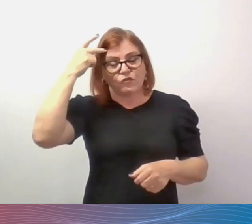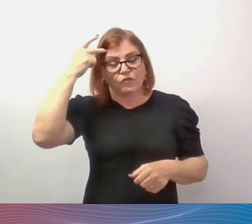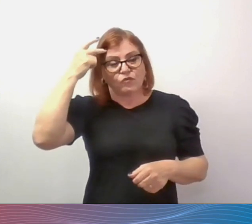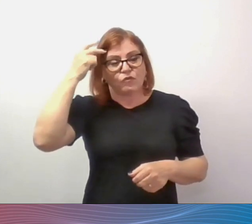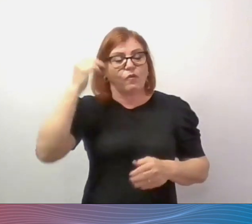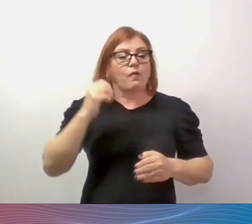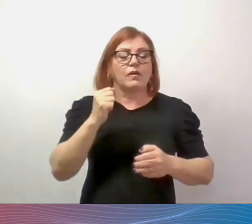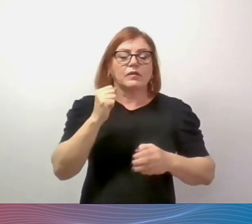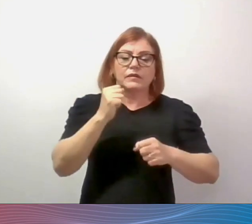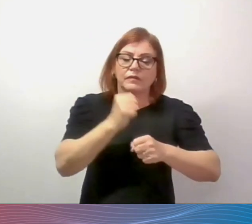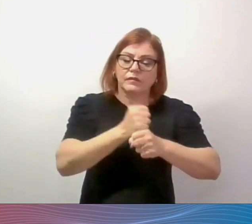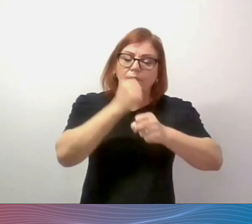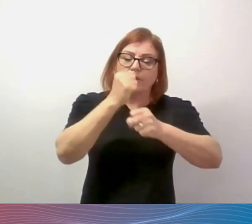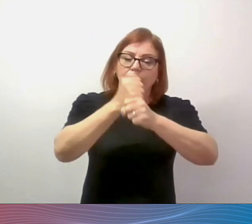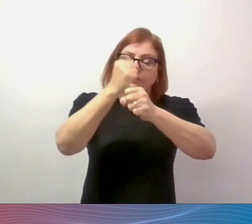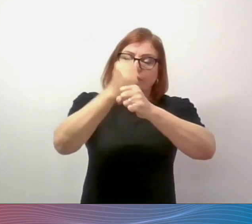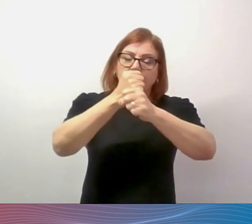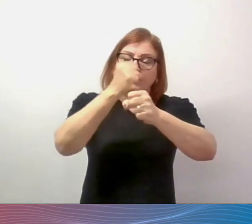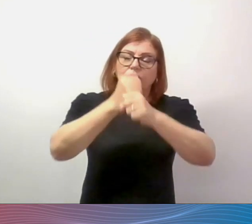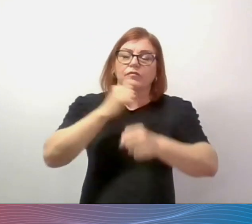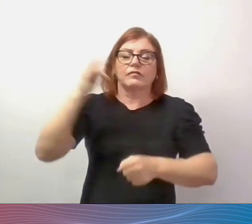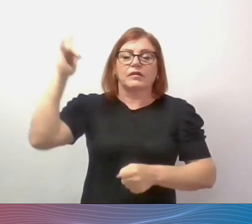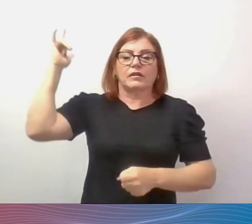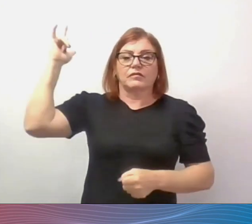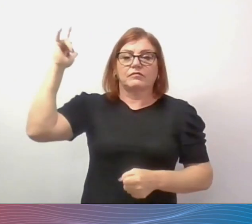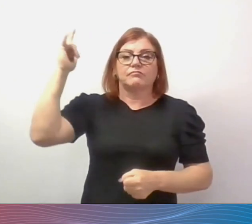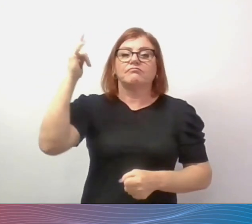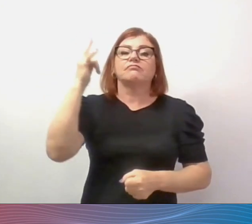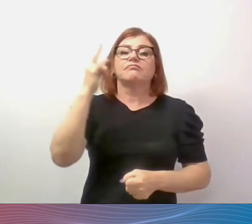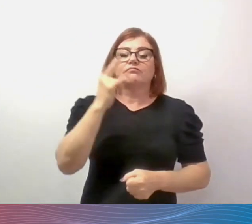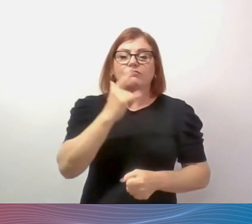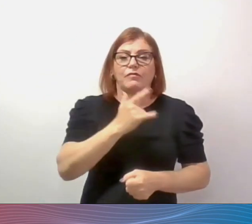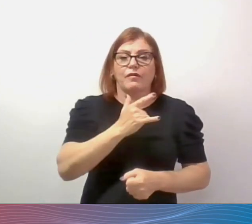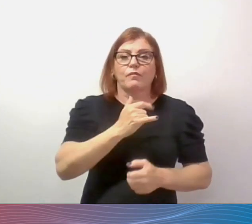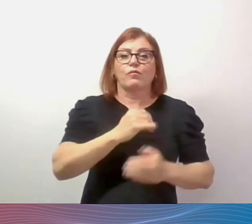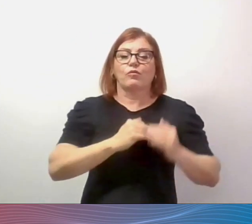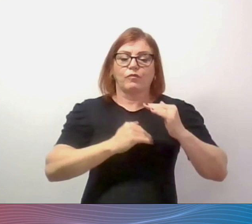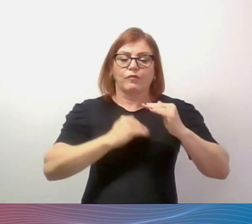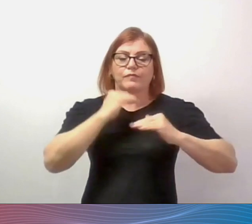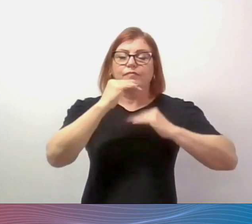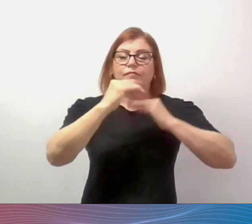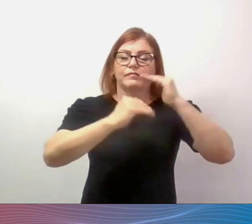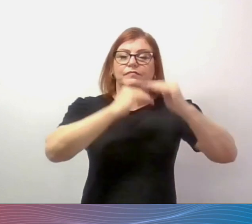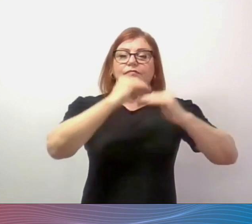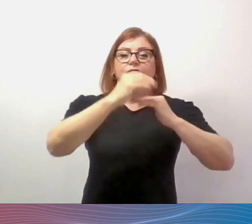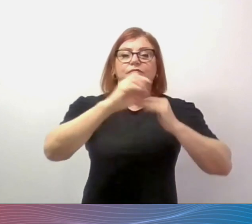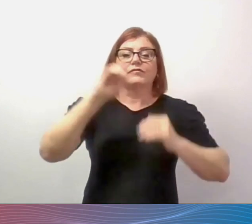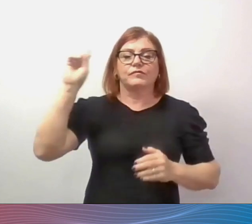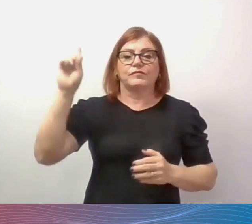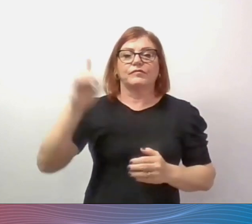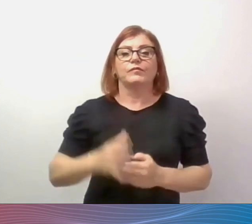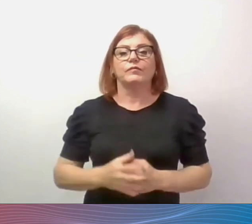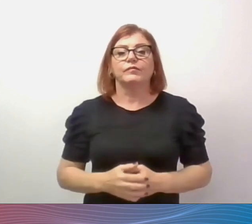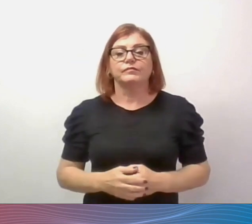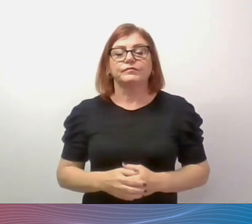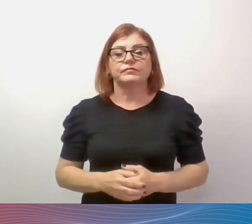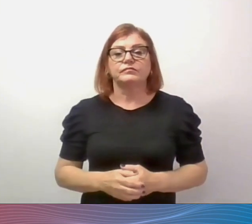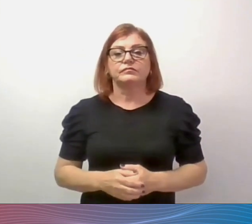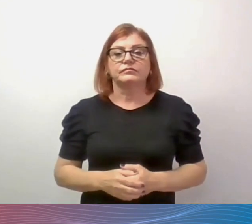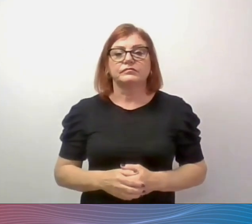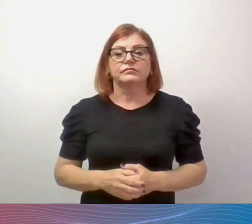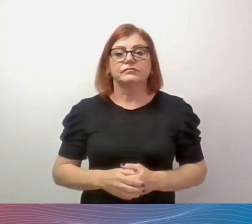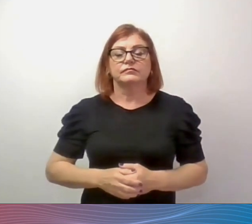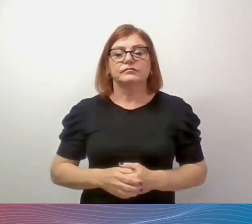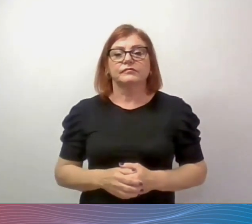amor de Deus. Truly, the love of God is perfected in him. Em outras palavras, quem quer ter experiência com